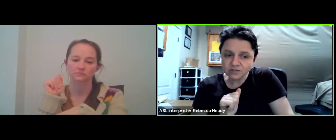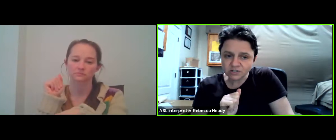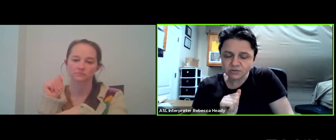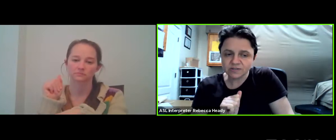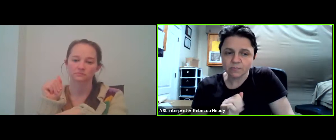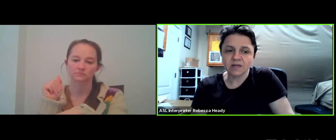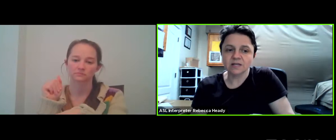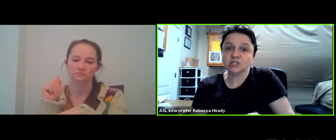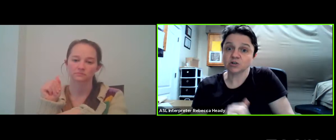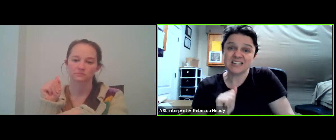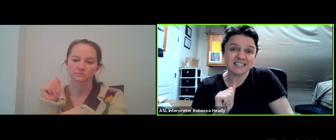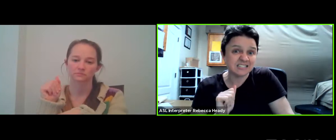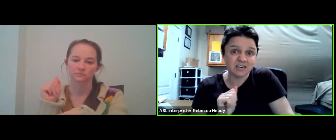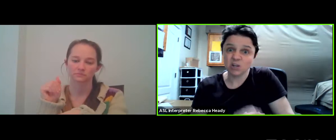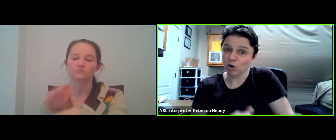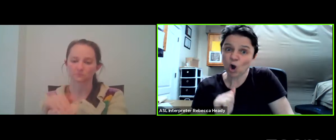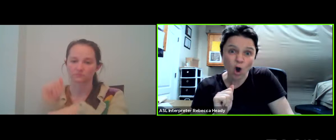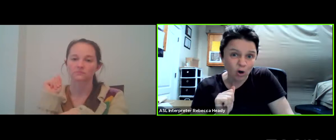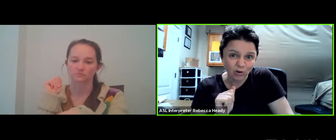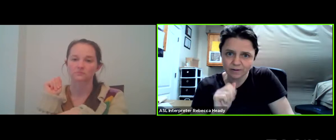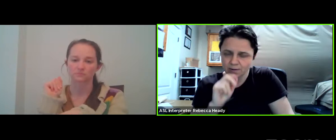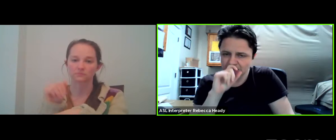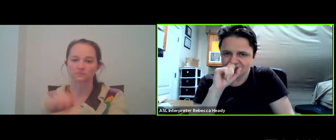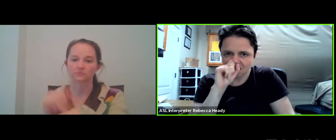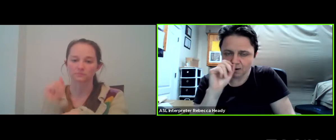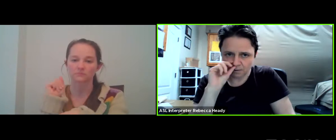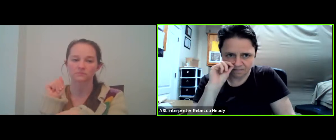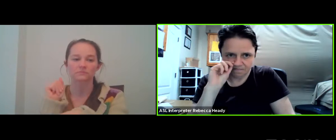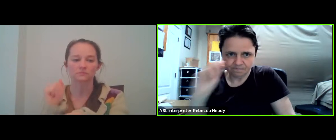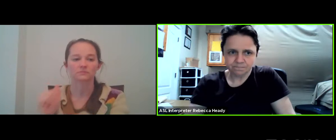you're called to do something. It's your destiny, you're called.